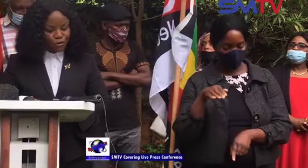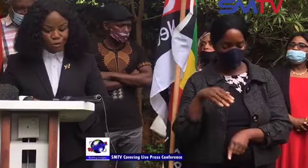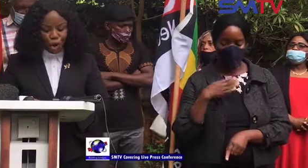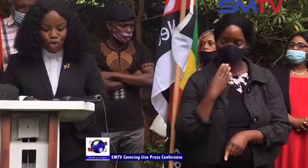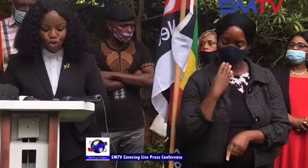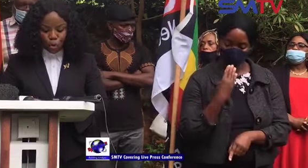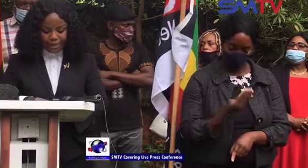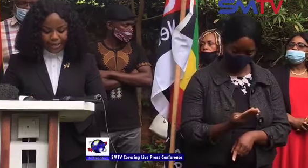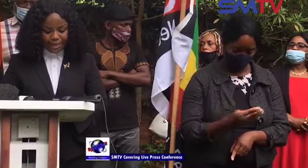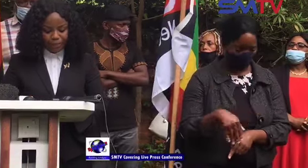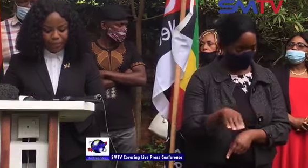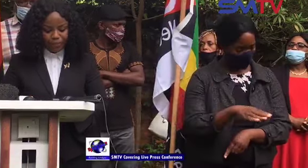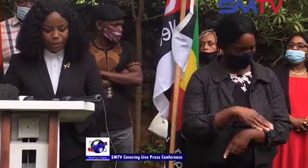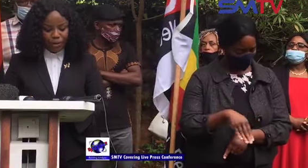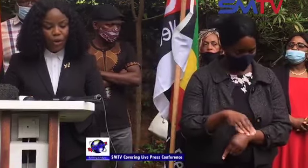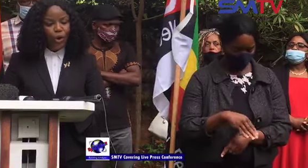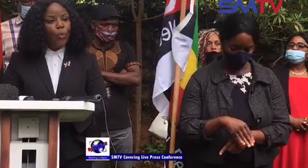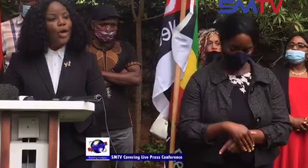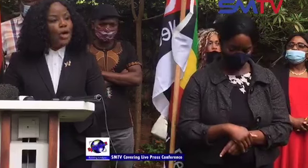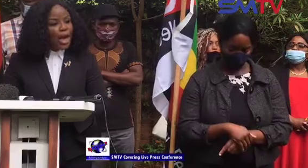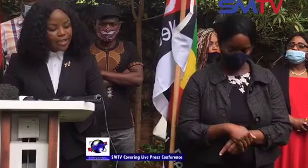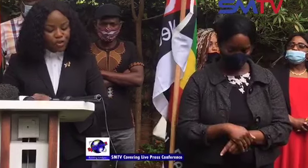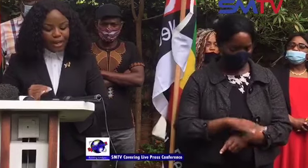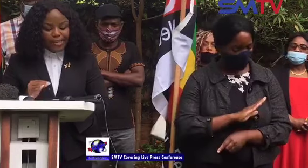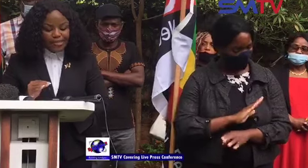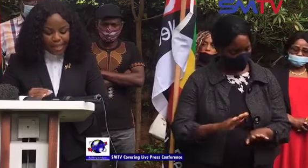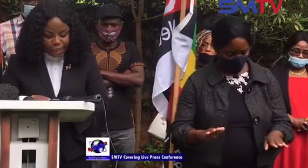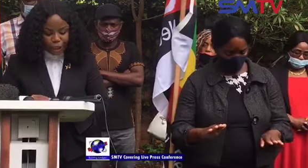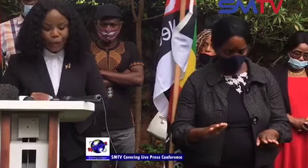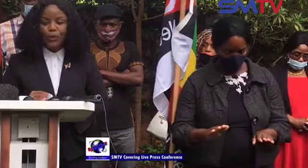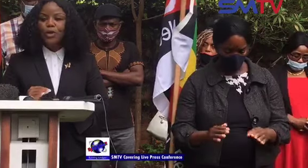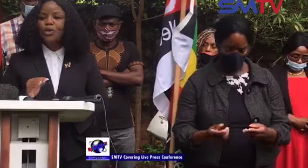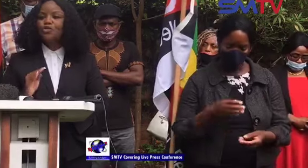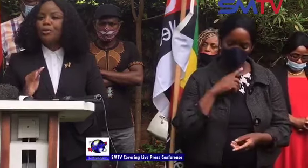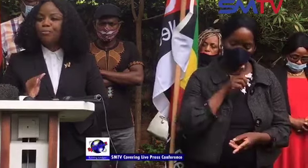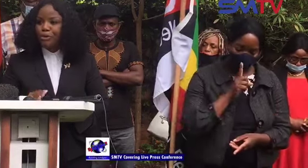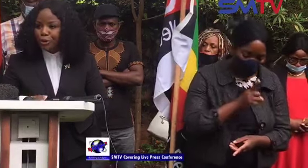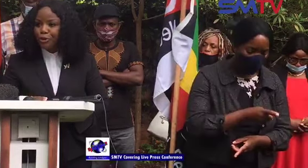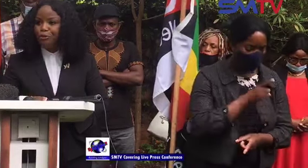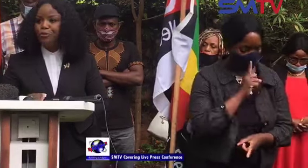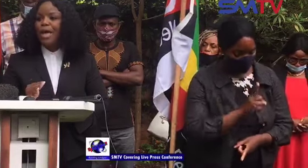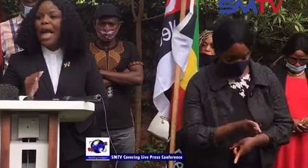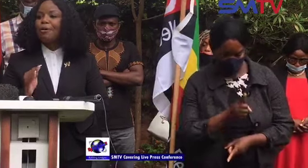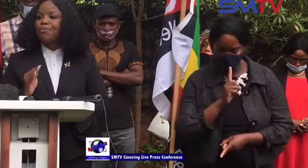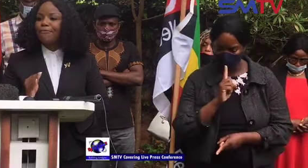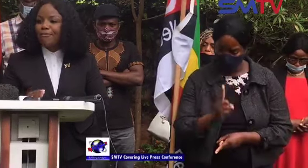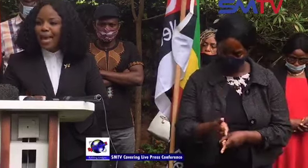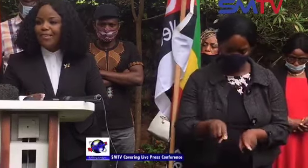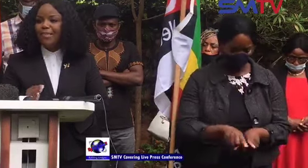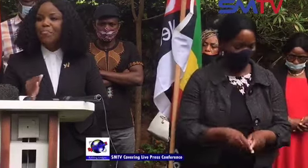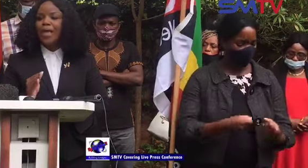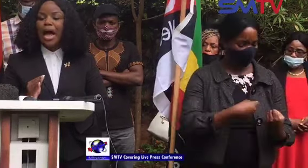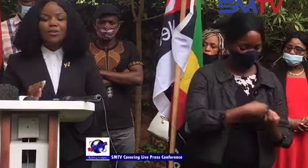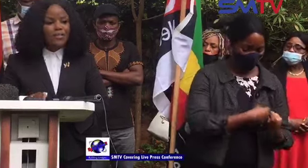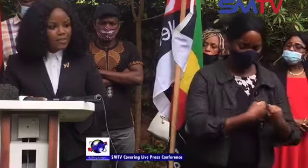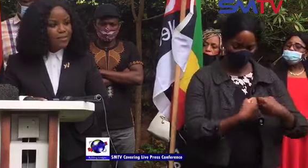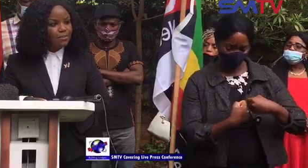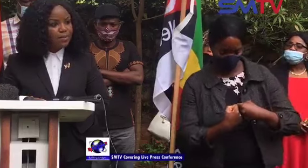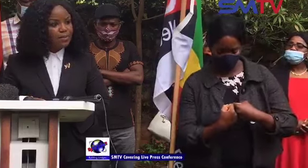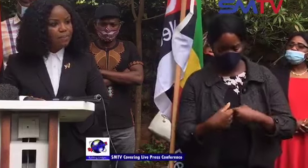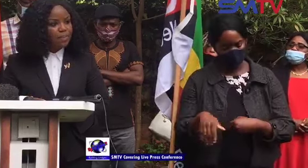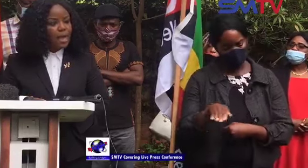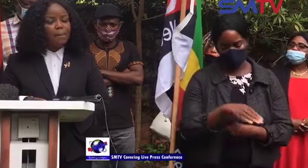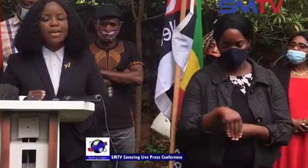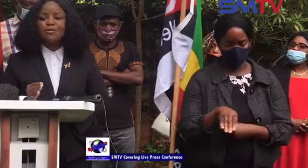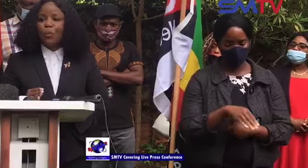speak to shortly. We're going to continue to improve and perfect our